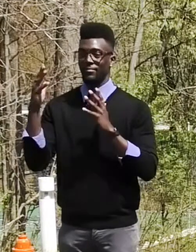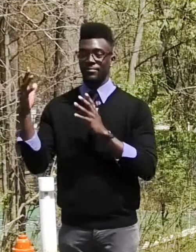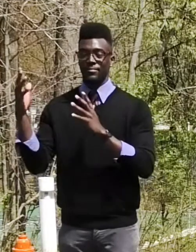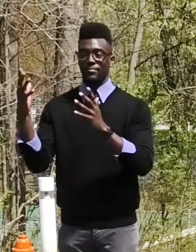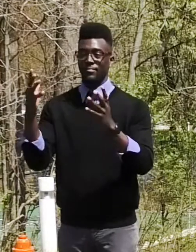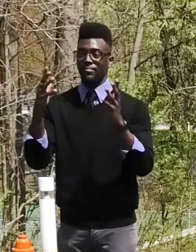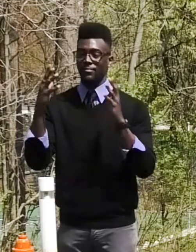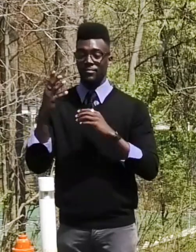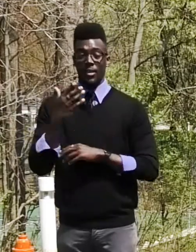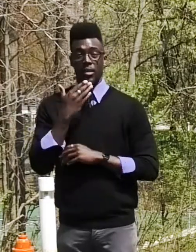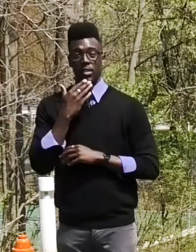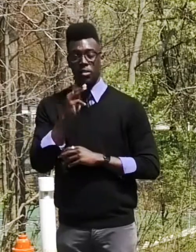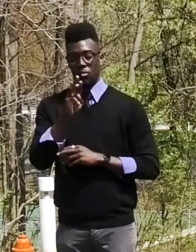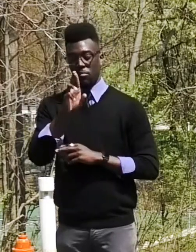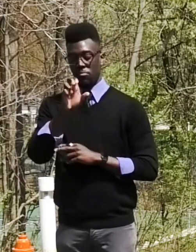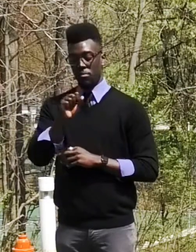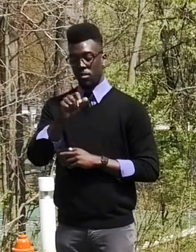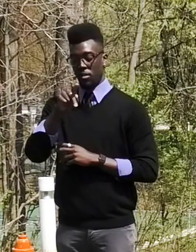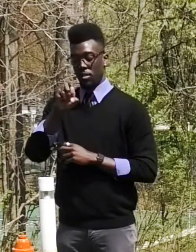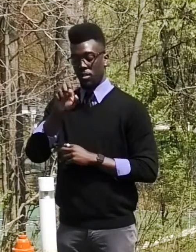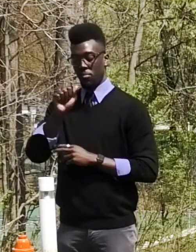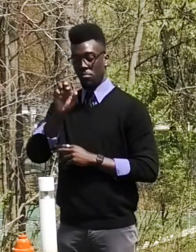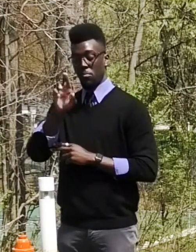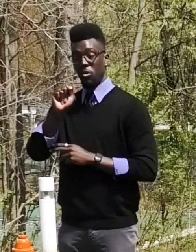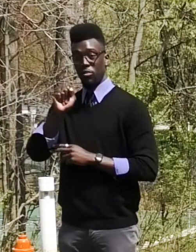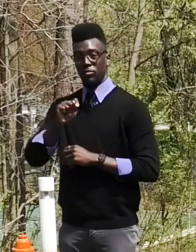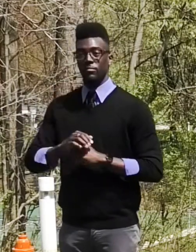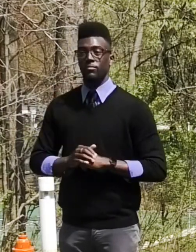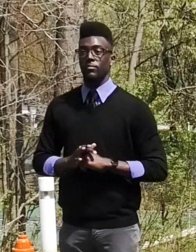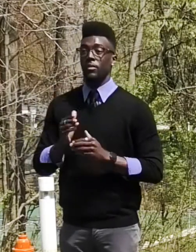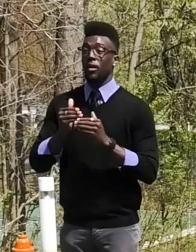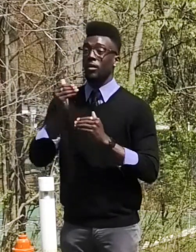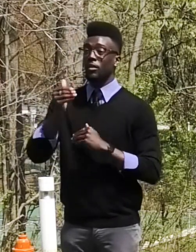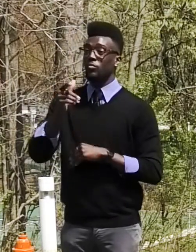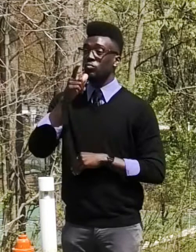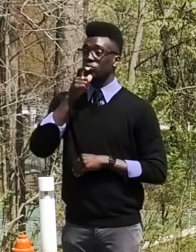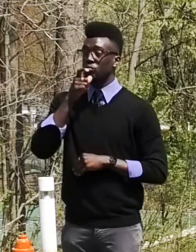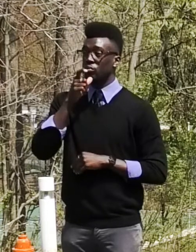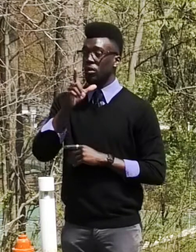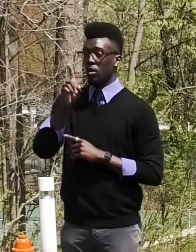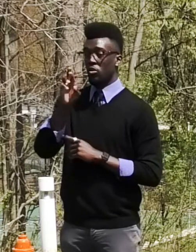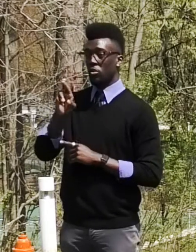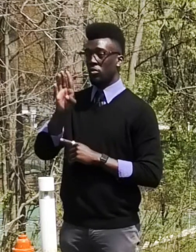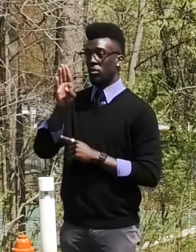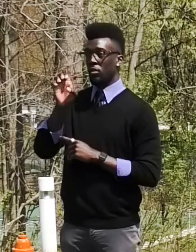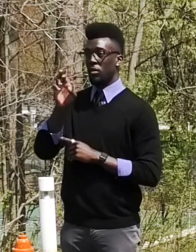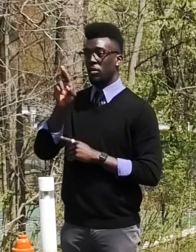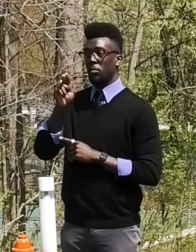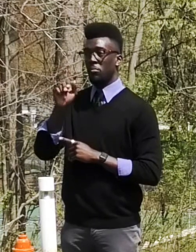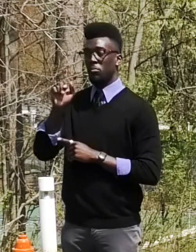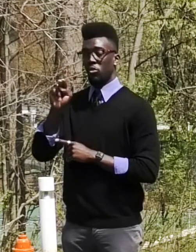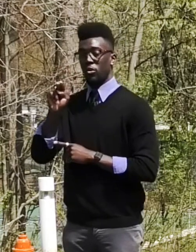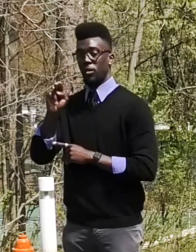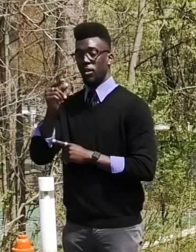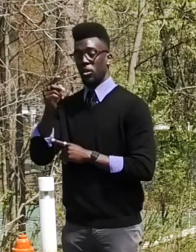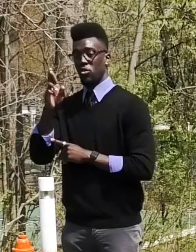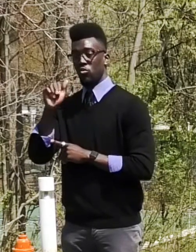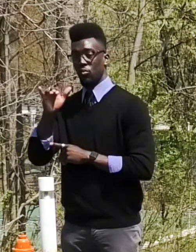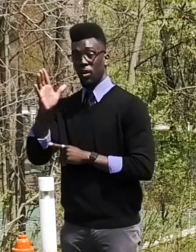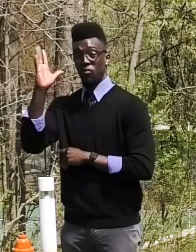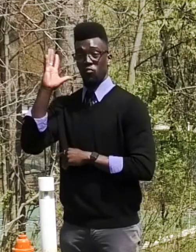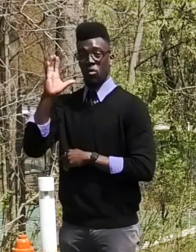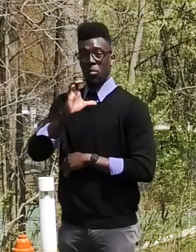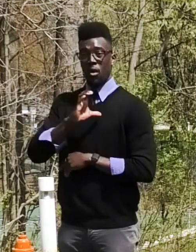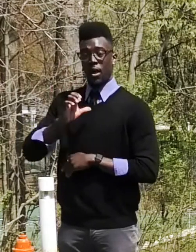Thank you, Mrs. Peart. Thank you so very much. Up next, we have Dr. Vernon Gray, former councilman of District